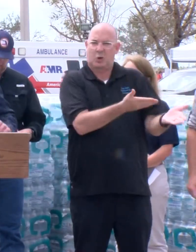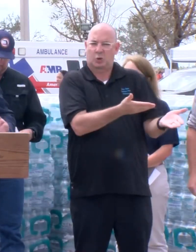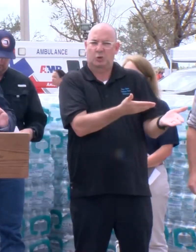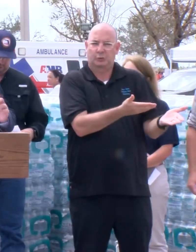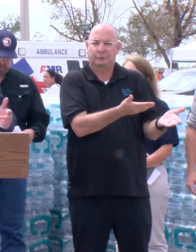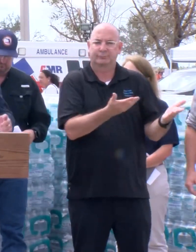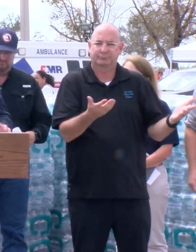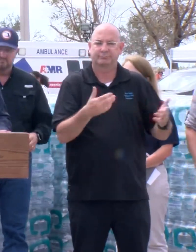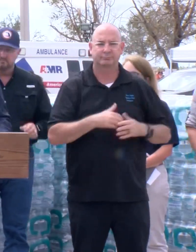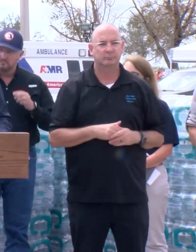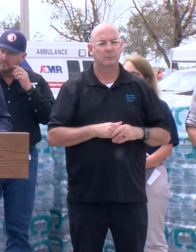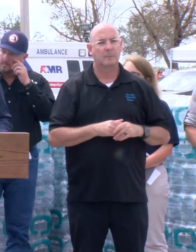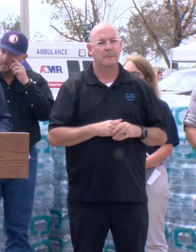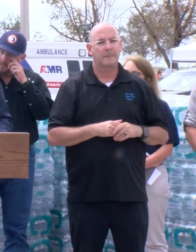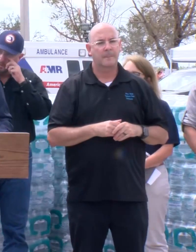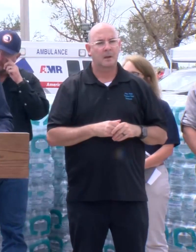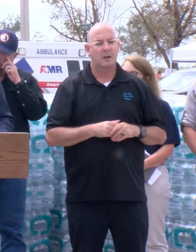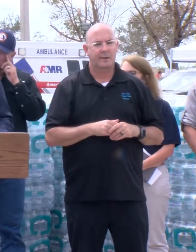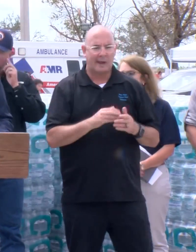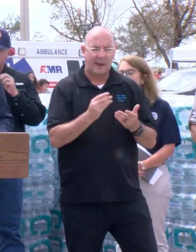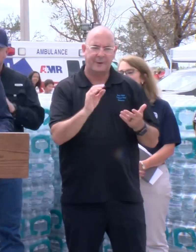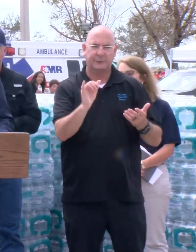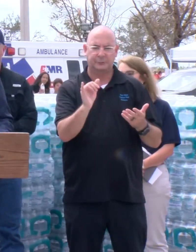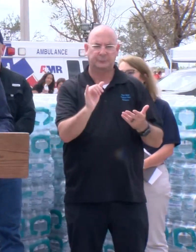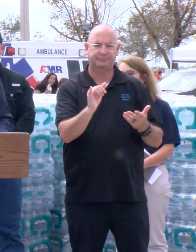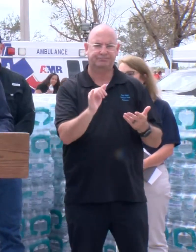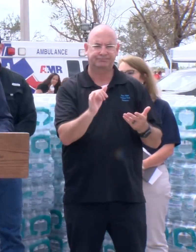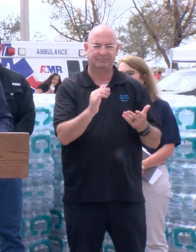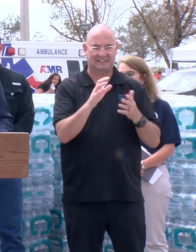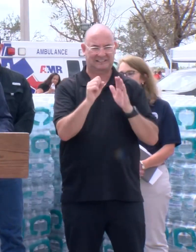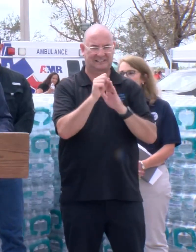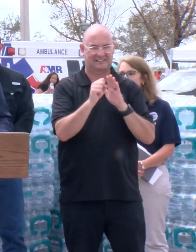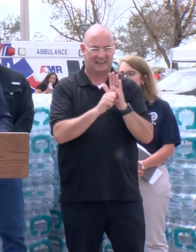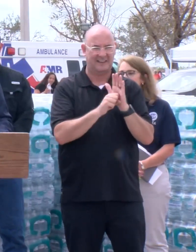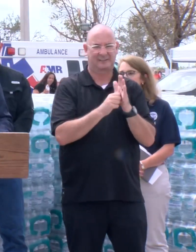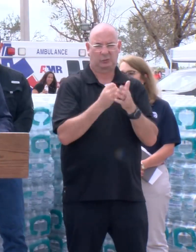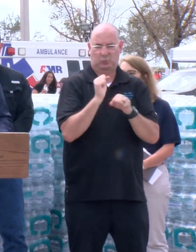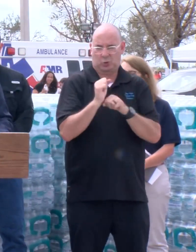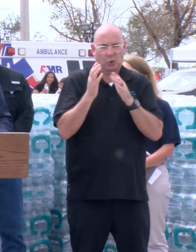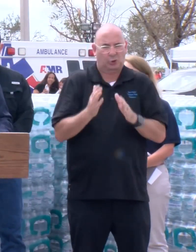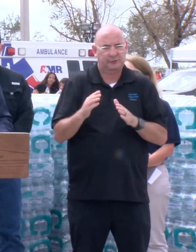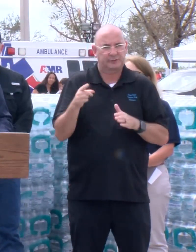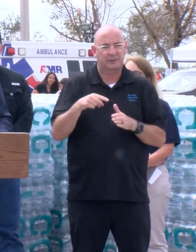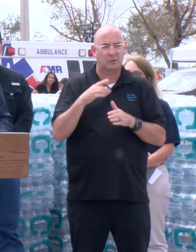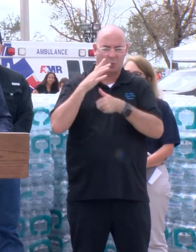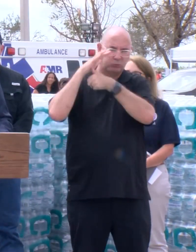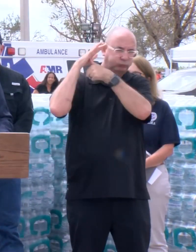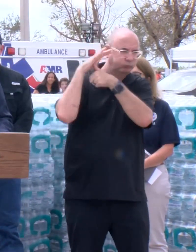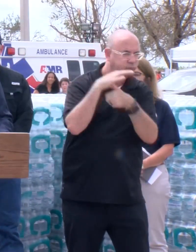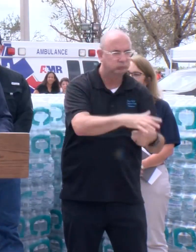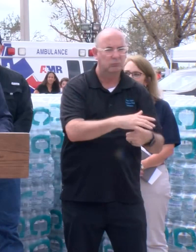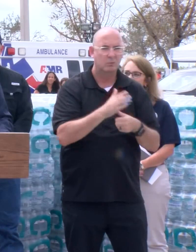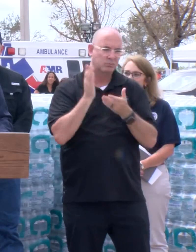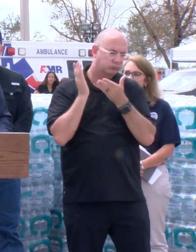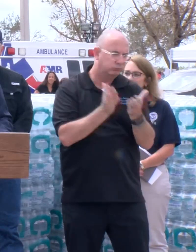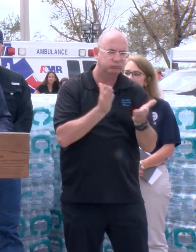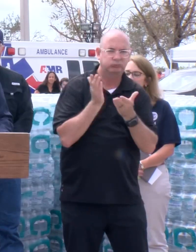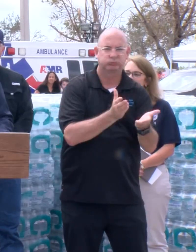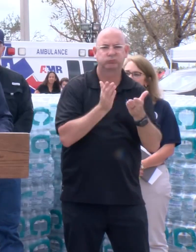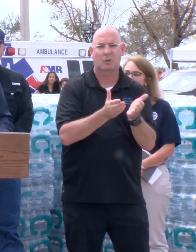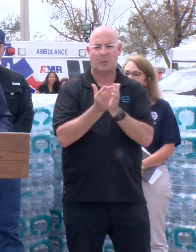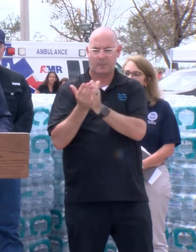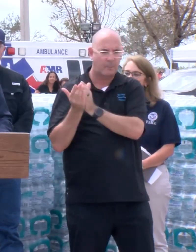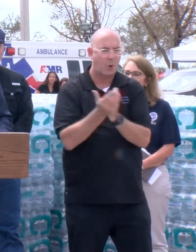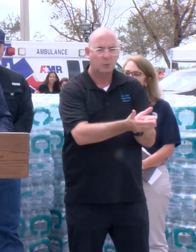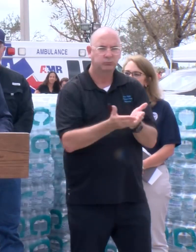allowed, and personnel had been helicoptering into the island and boating in, so they had been helping people with food, water.